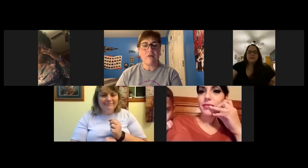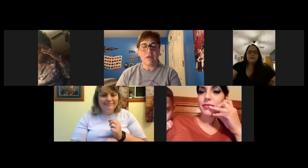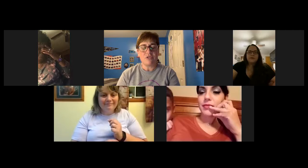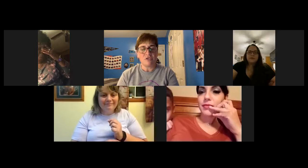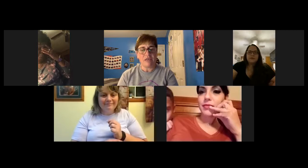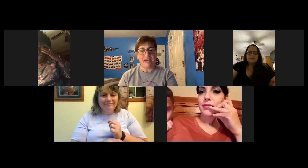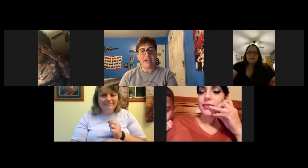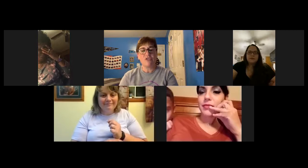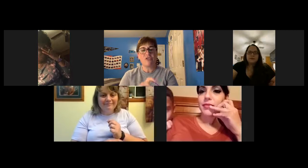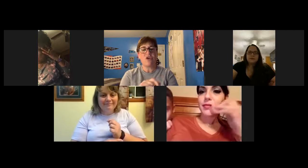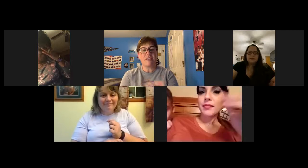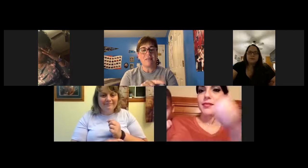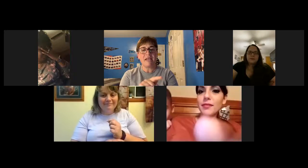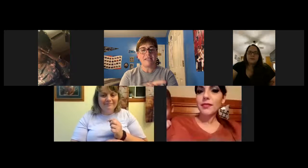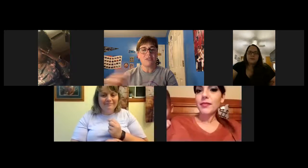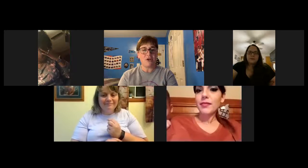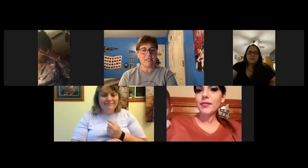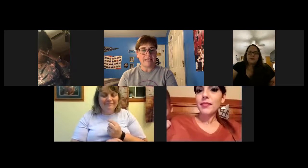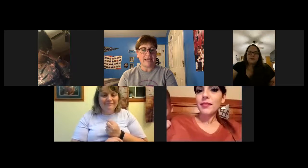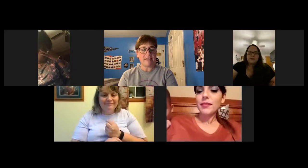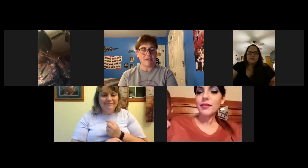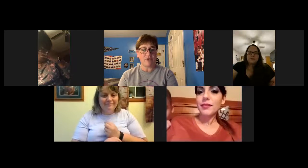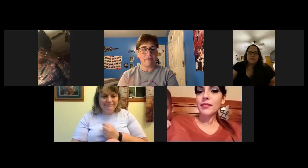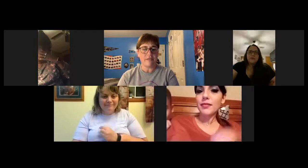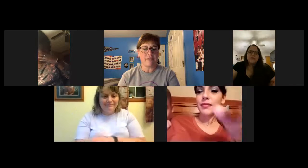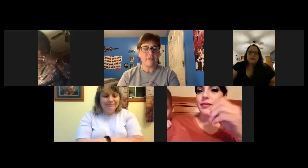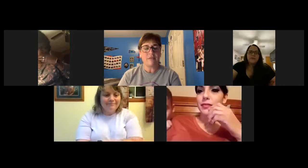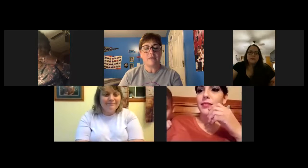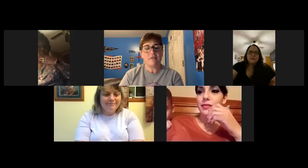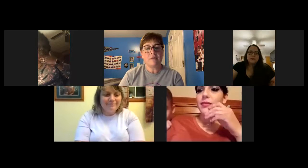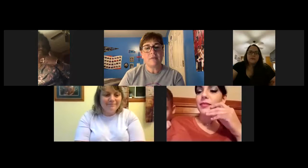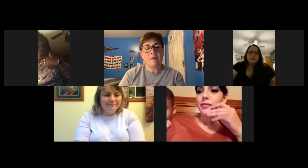And I'll just do that. And just know that the blessing song is at the end of the service.